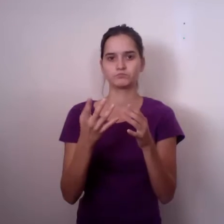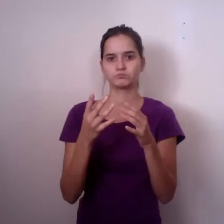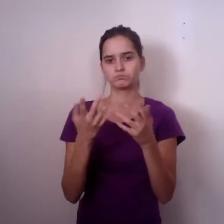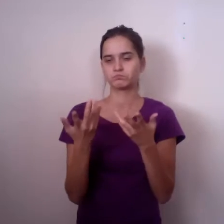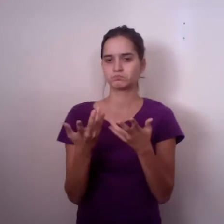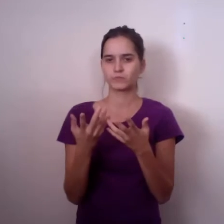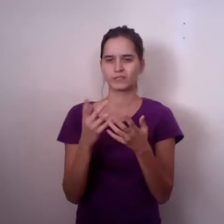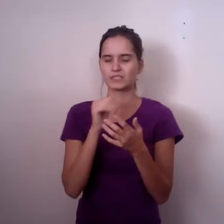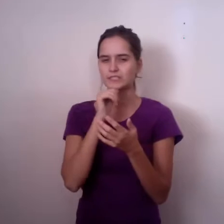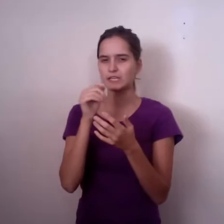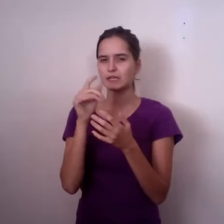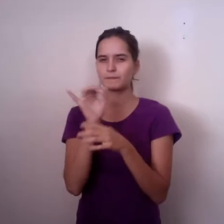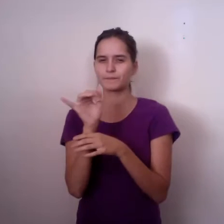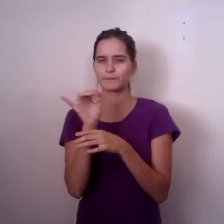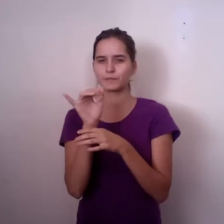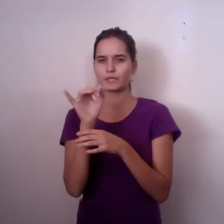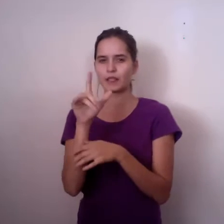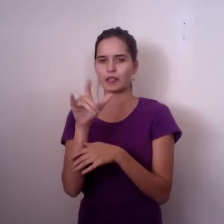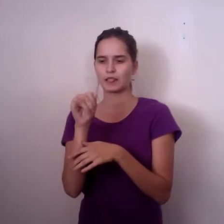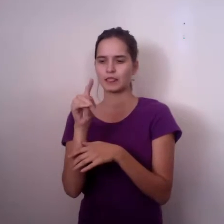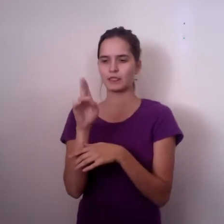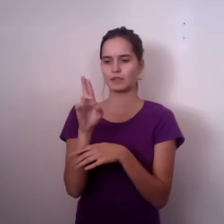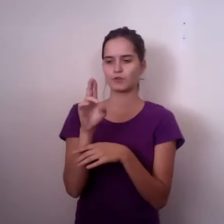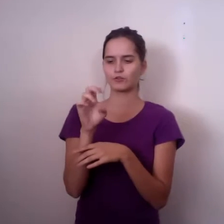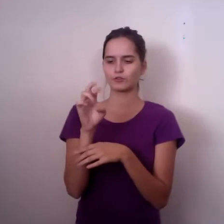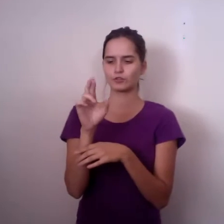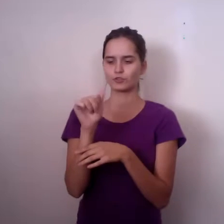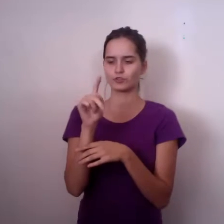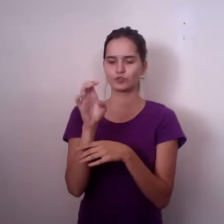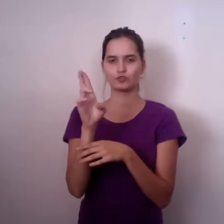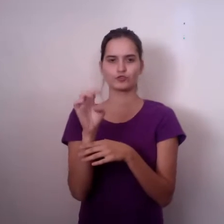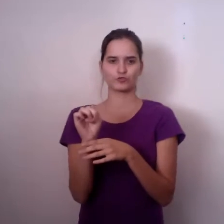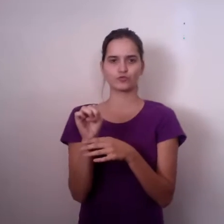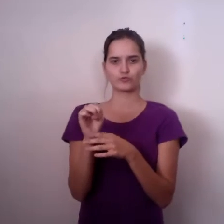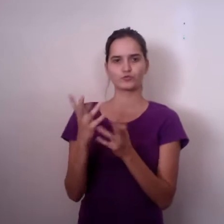not like a master's thesis, but it's a start. So students are